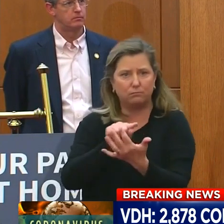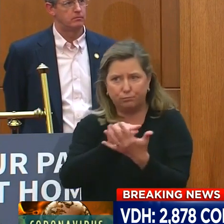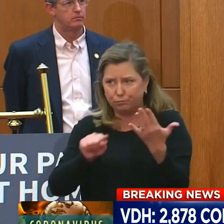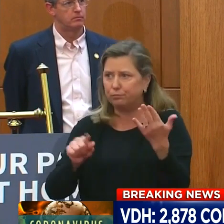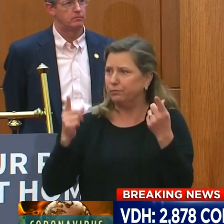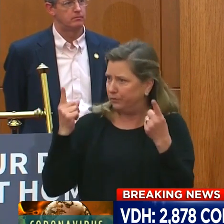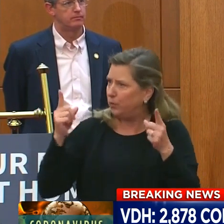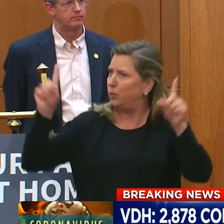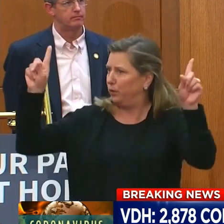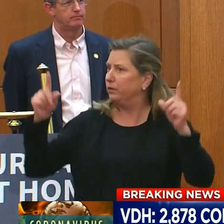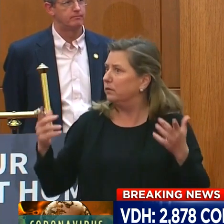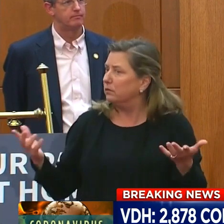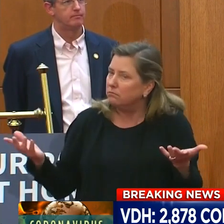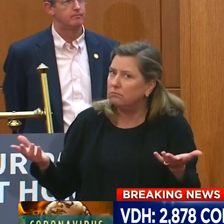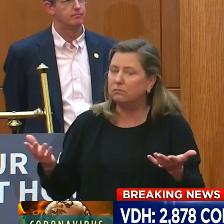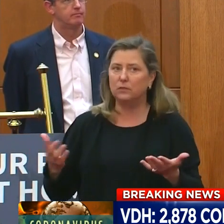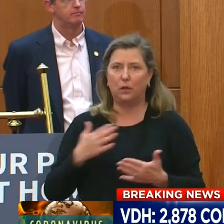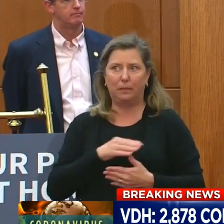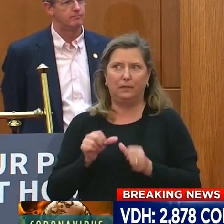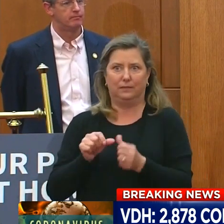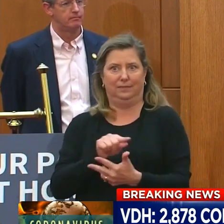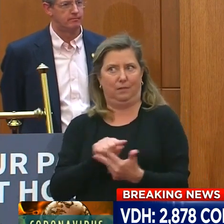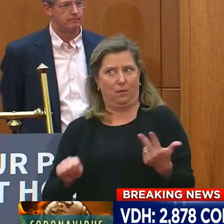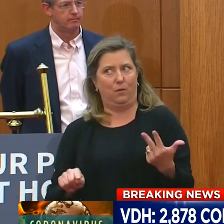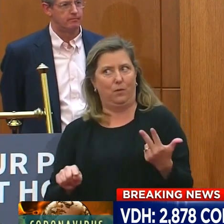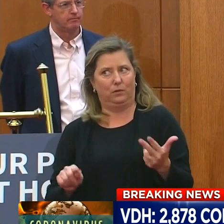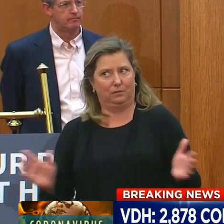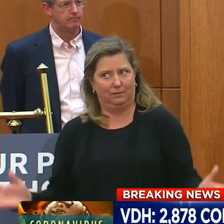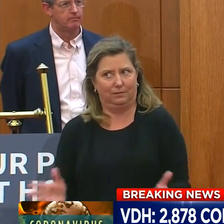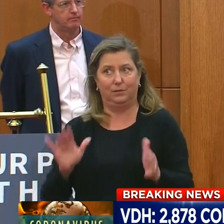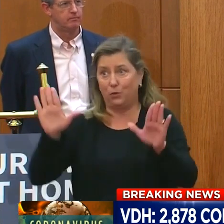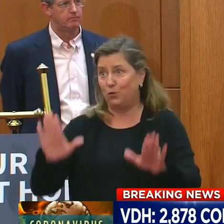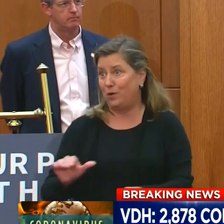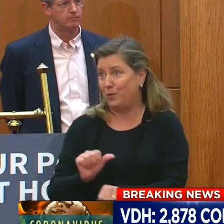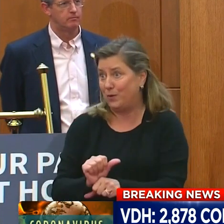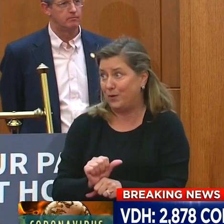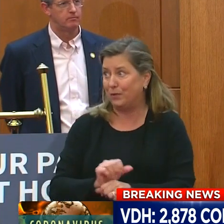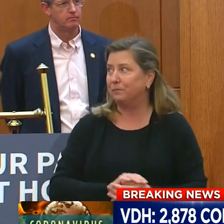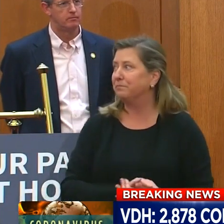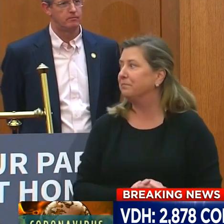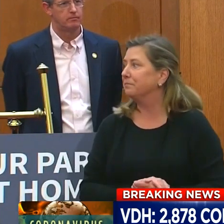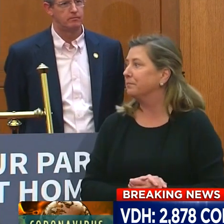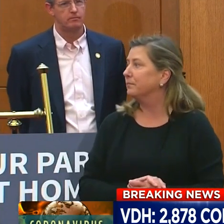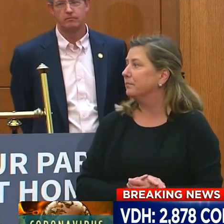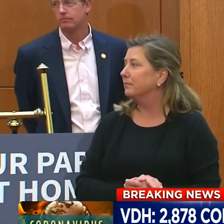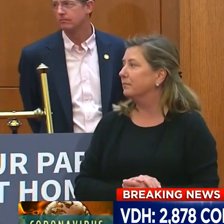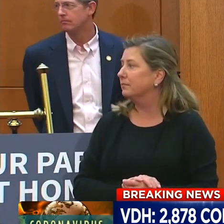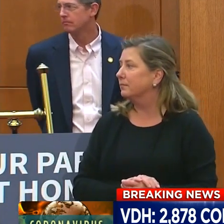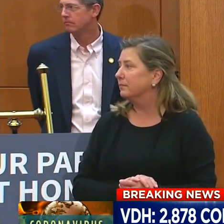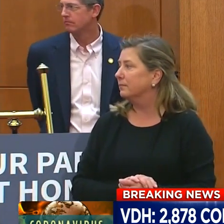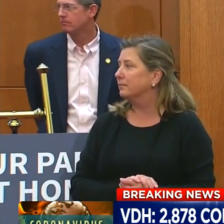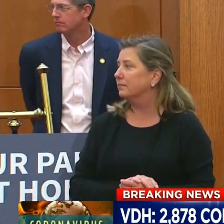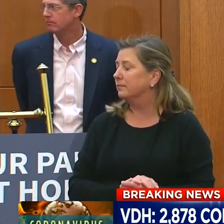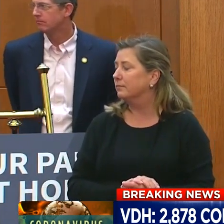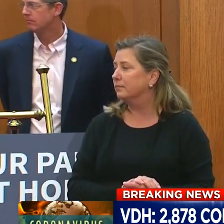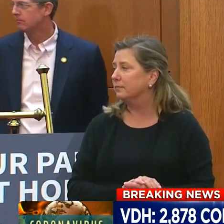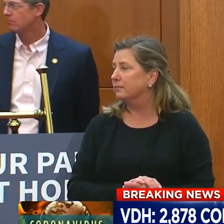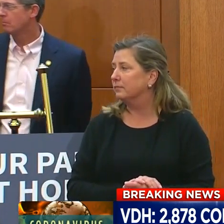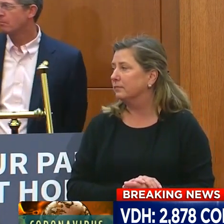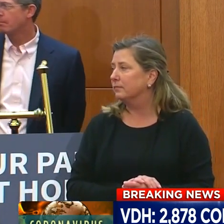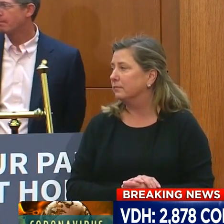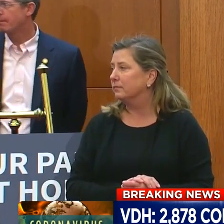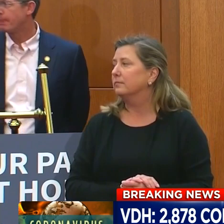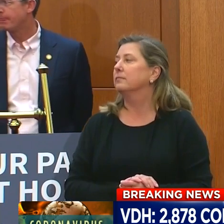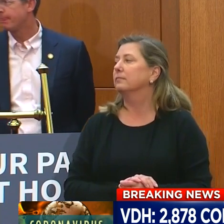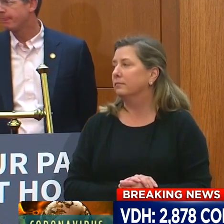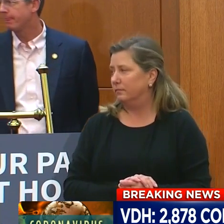things are effective. So keep doing the great work. Will Virginia be sending any ventilators to New